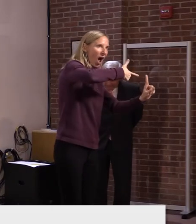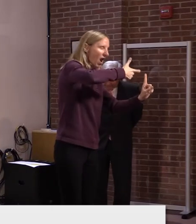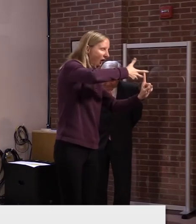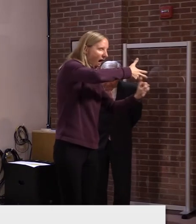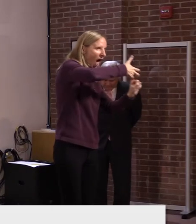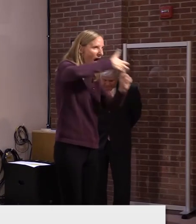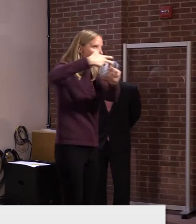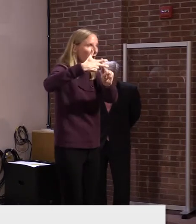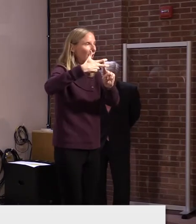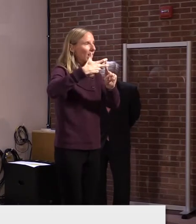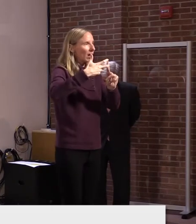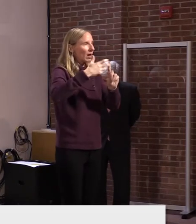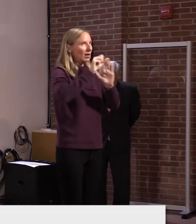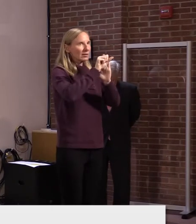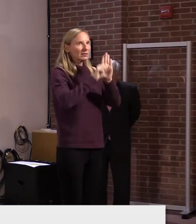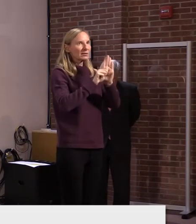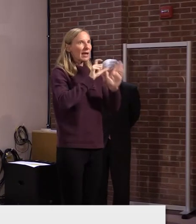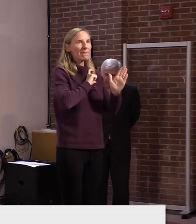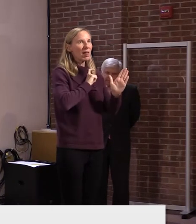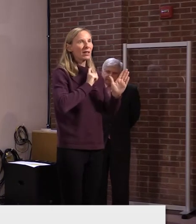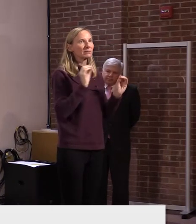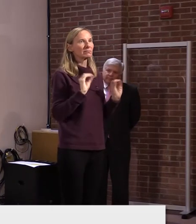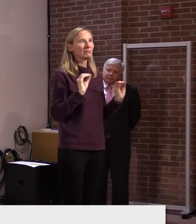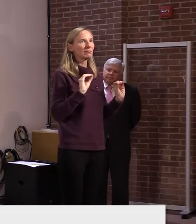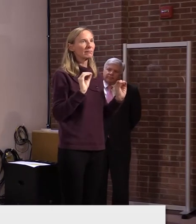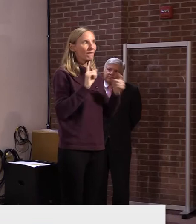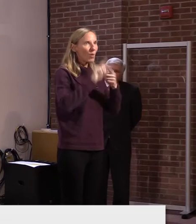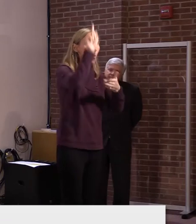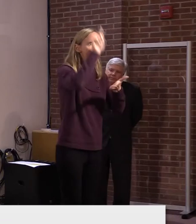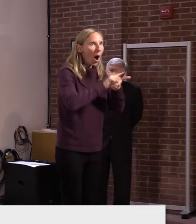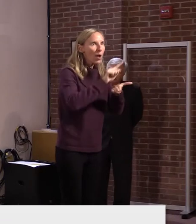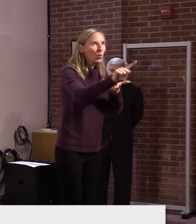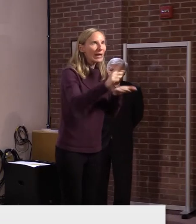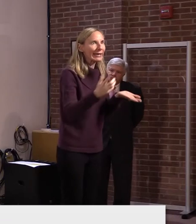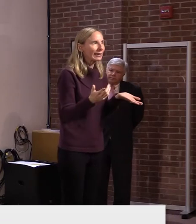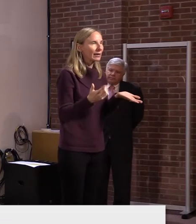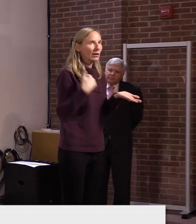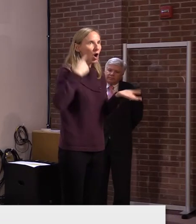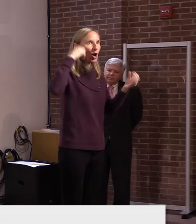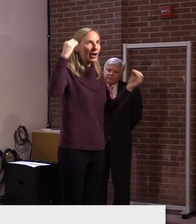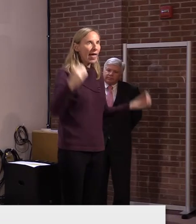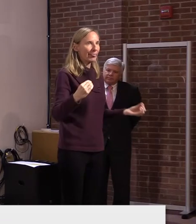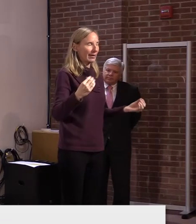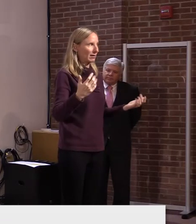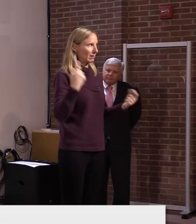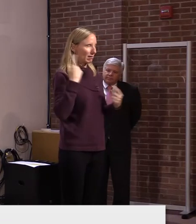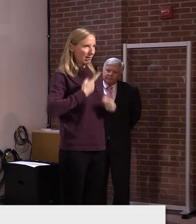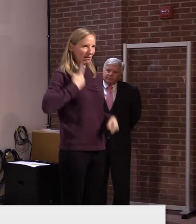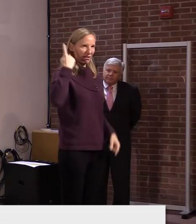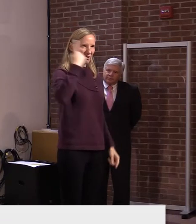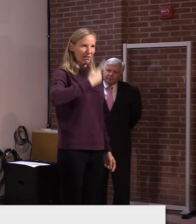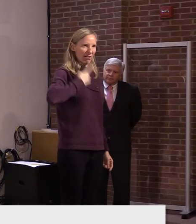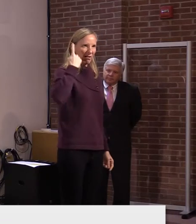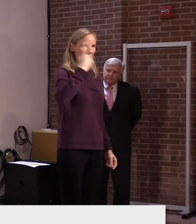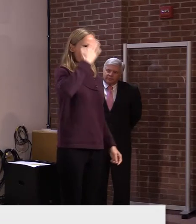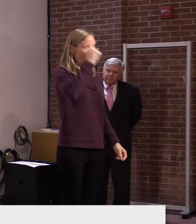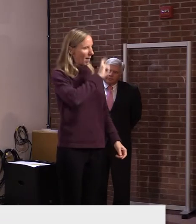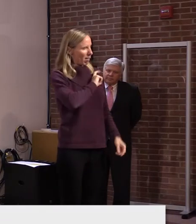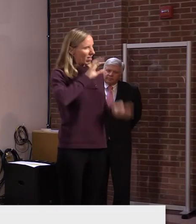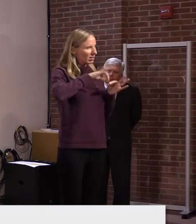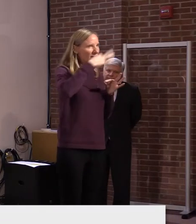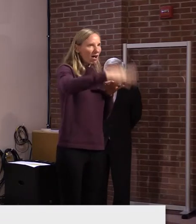And again, it took the state police a week to issue any information about that, and we're just wondering if